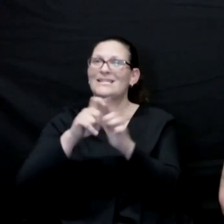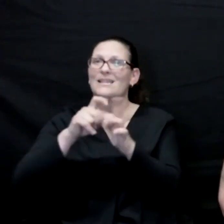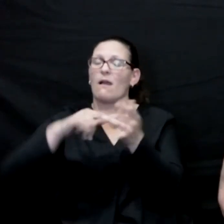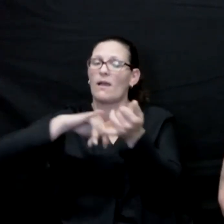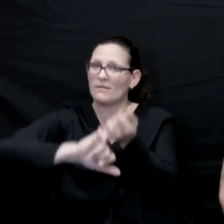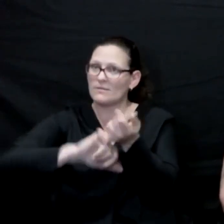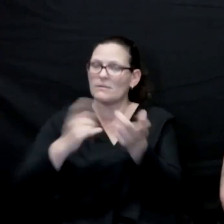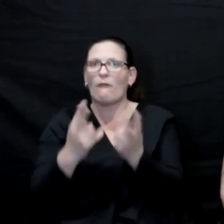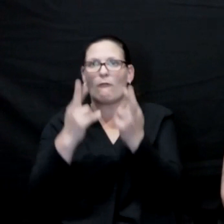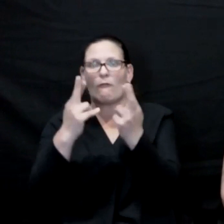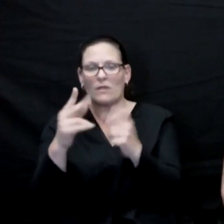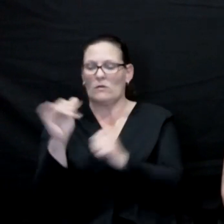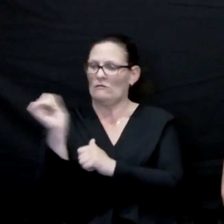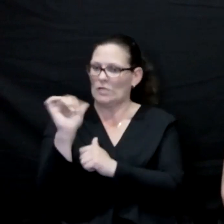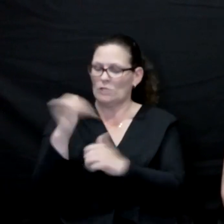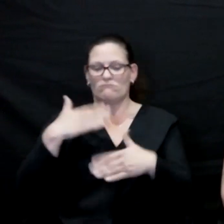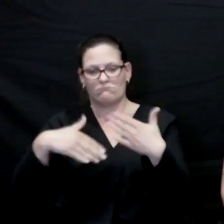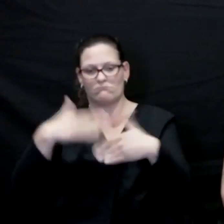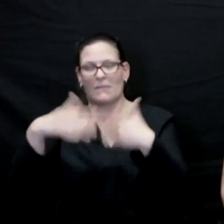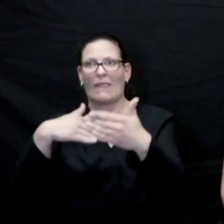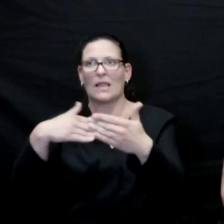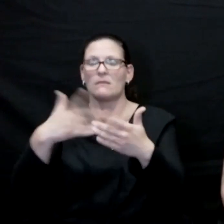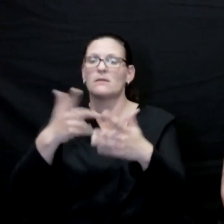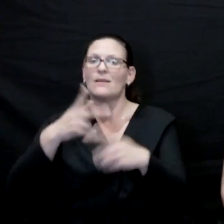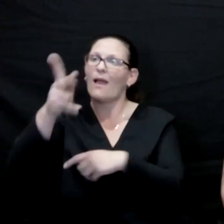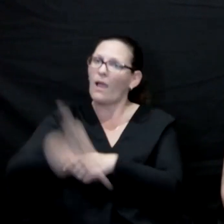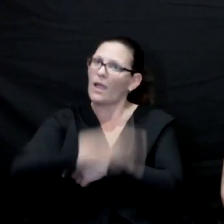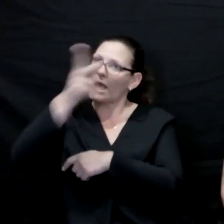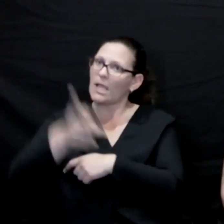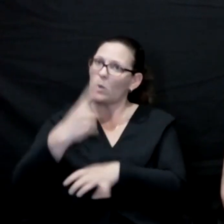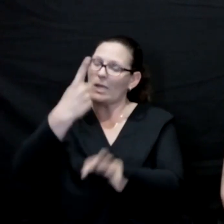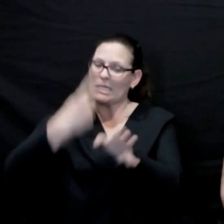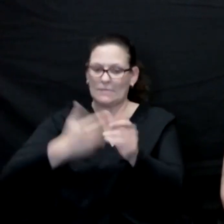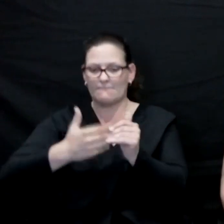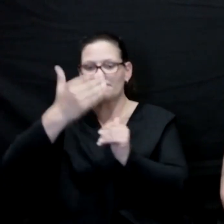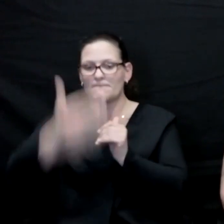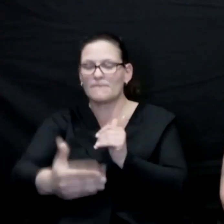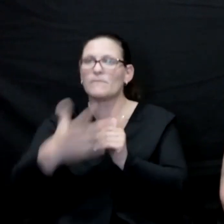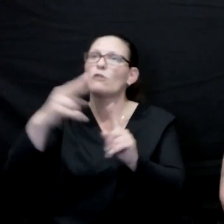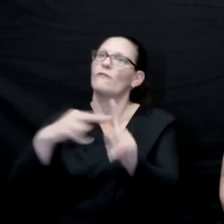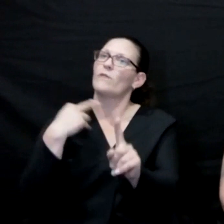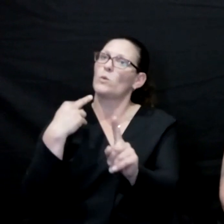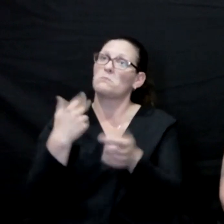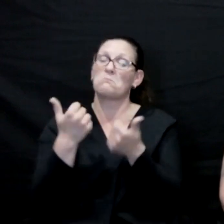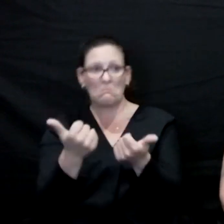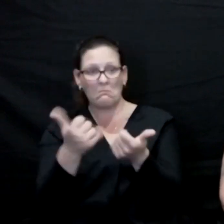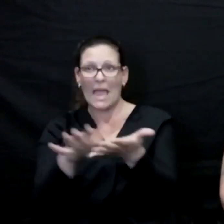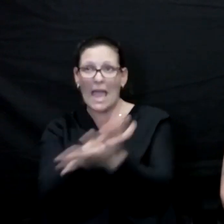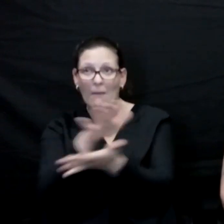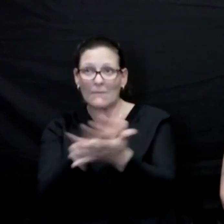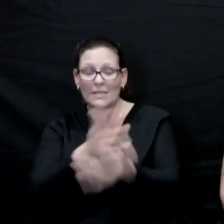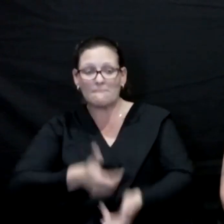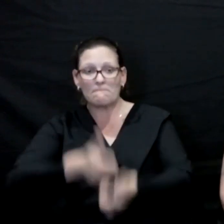planning meeting and everything has been okayed and you're happy with the review and it's been approved. But